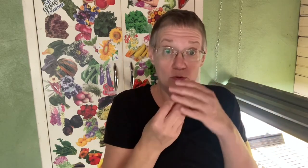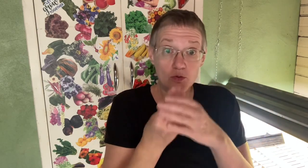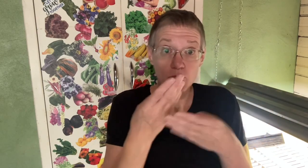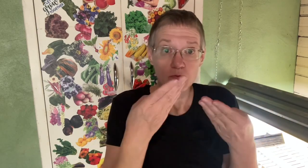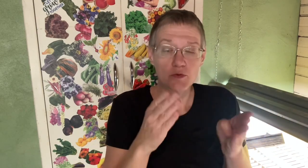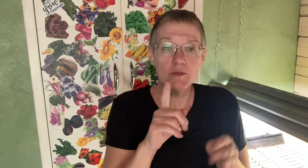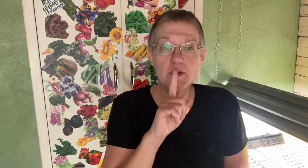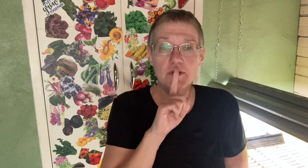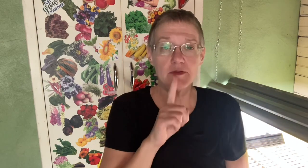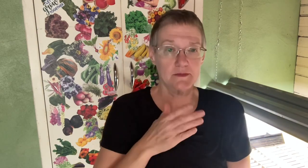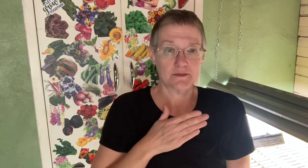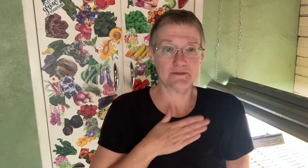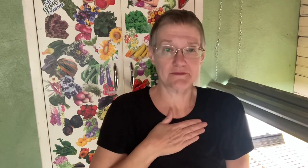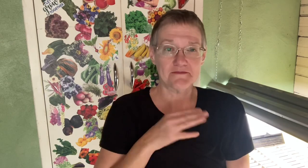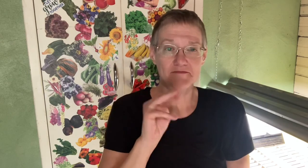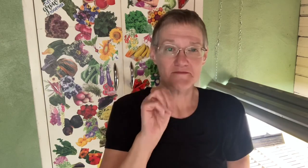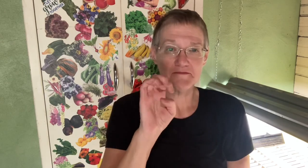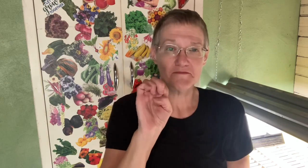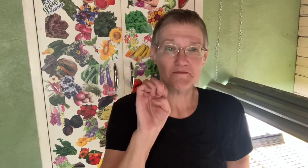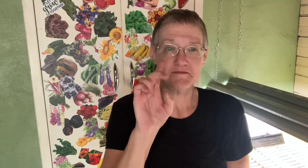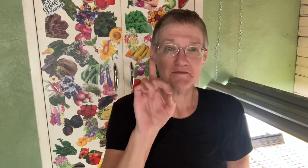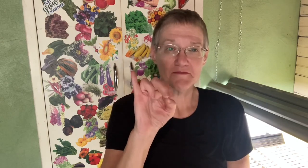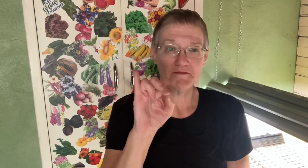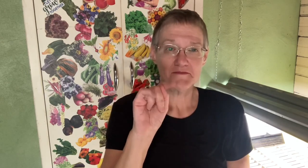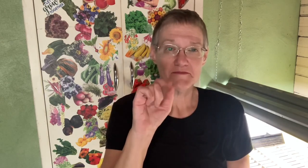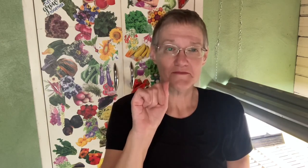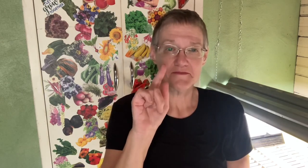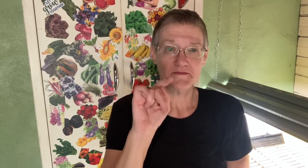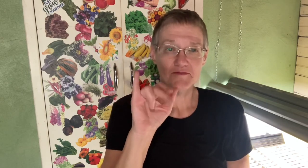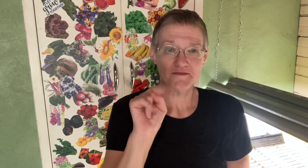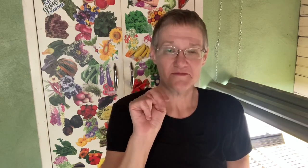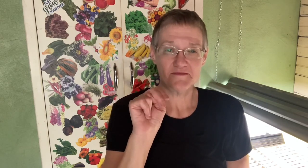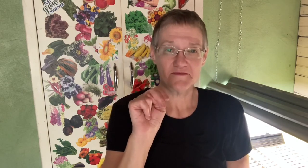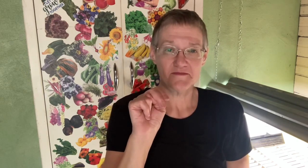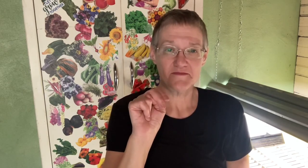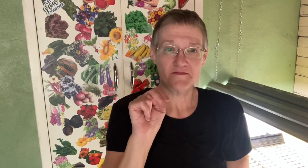The garden or the grow room, this is my meditation.